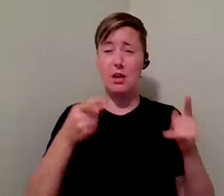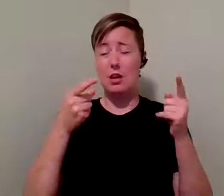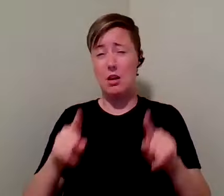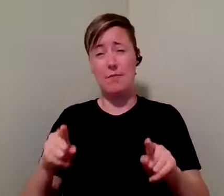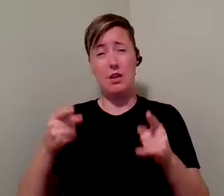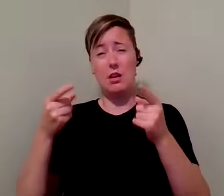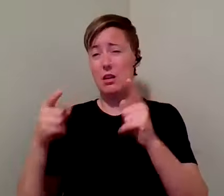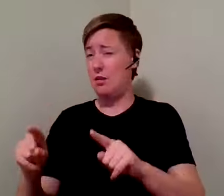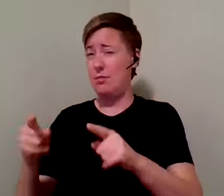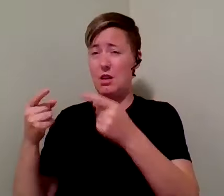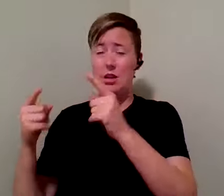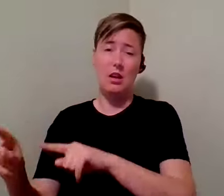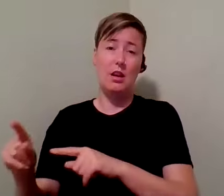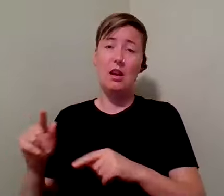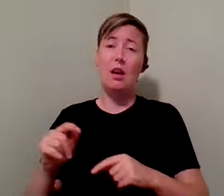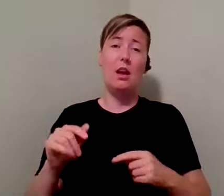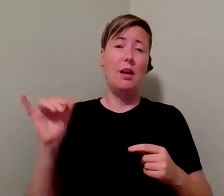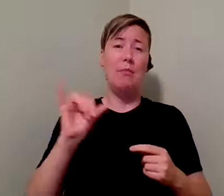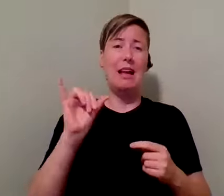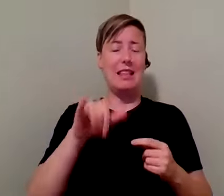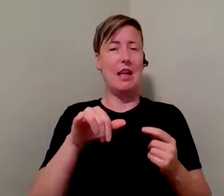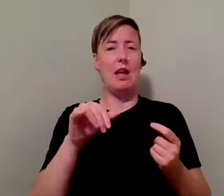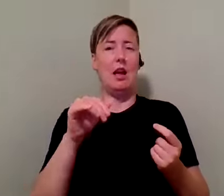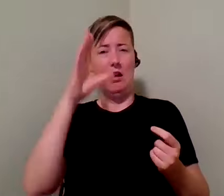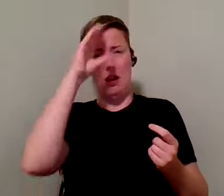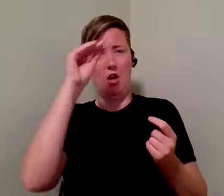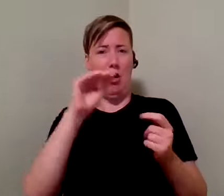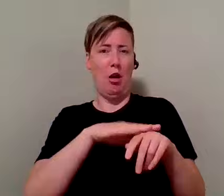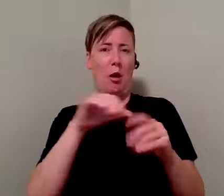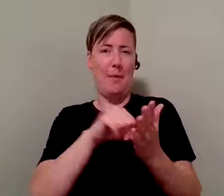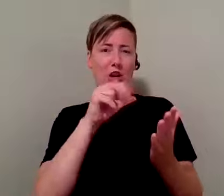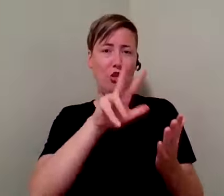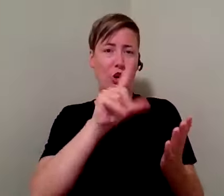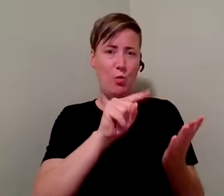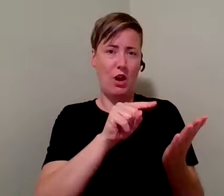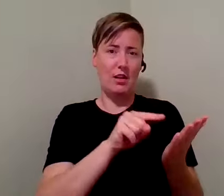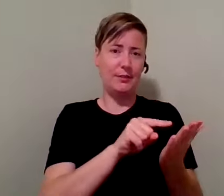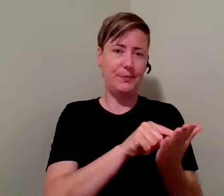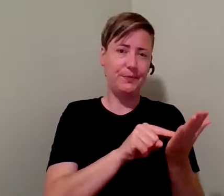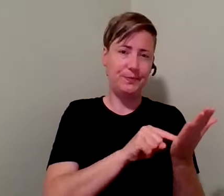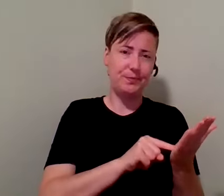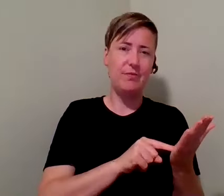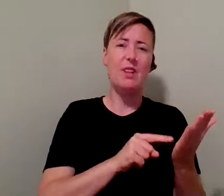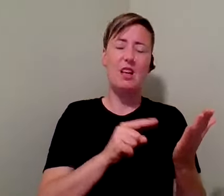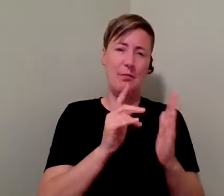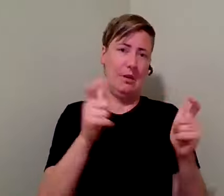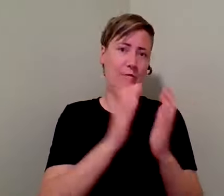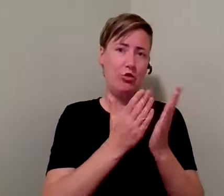I was like that guy on page 31 of the big book, switching from scotch to brandy, switching from alcohol to other drugs,